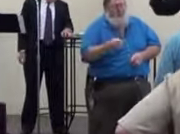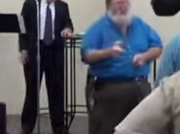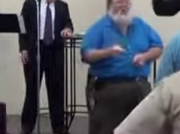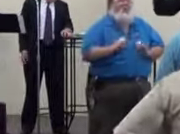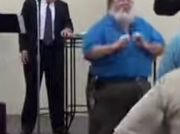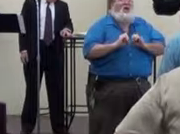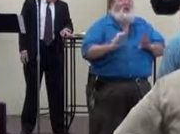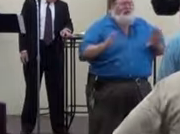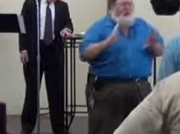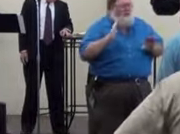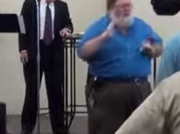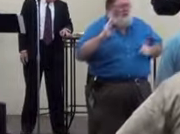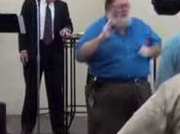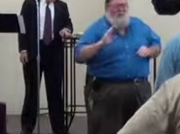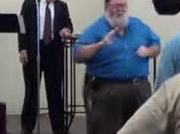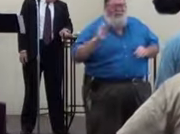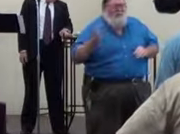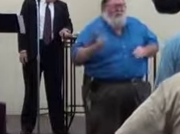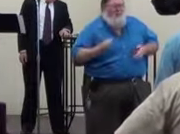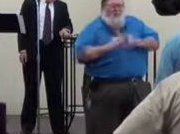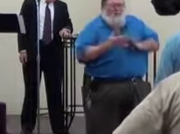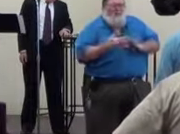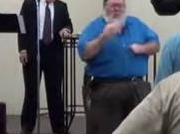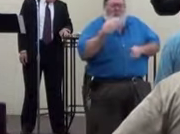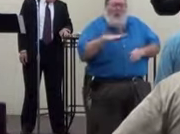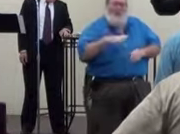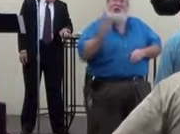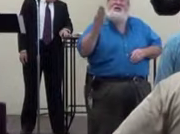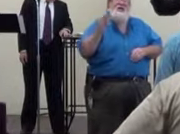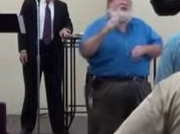will never get so bad for you that he won't get